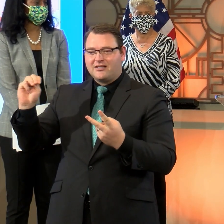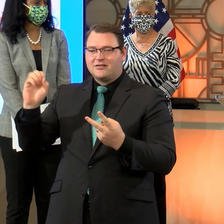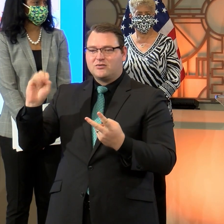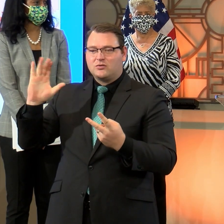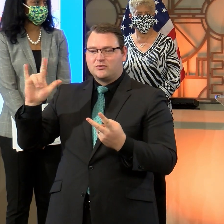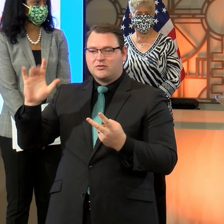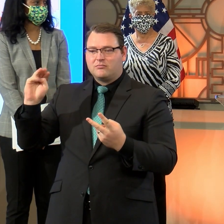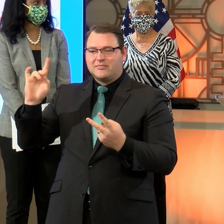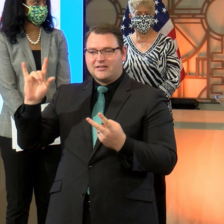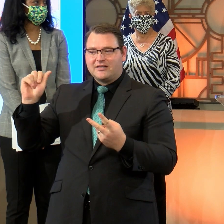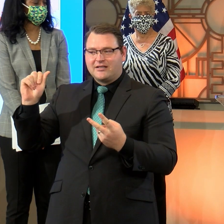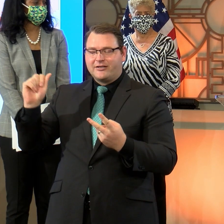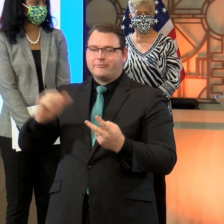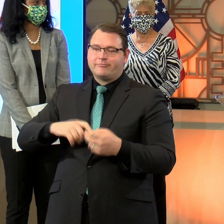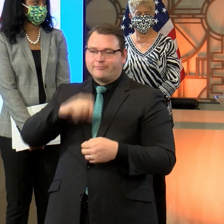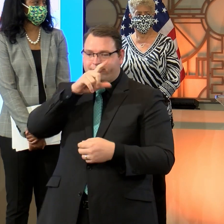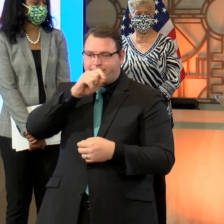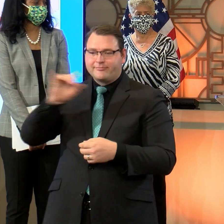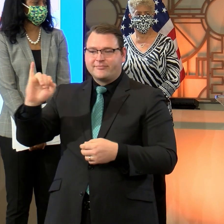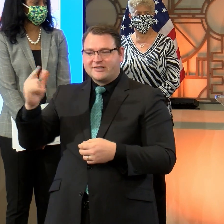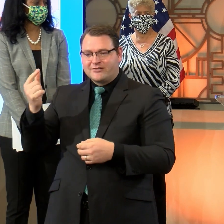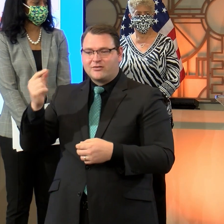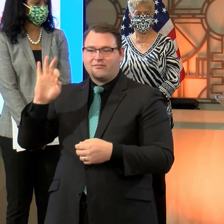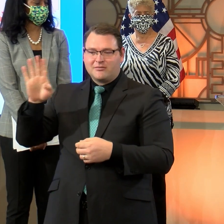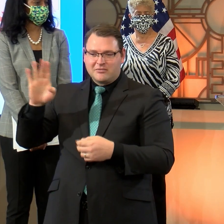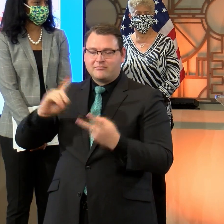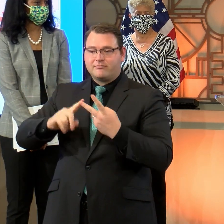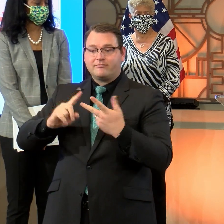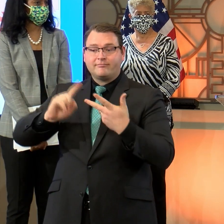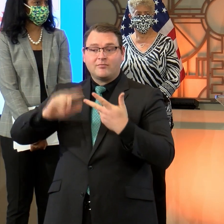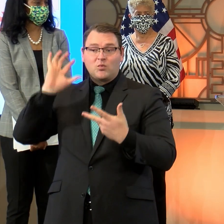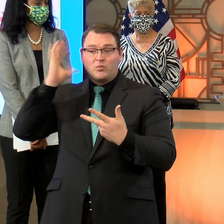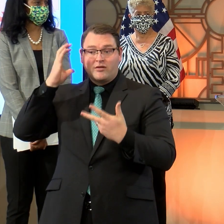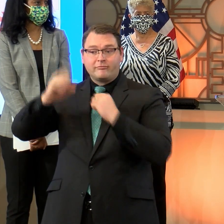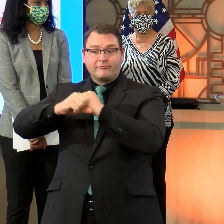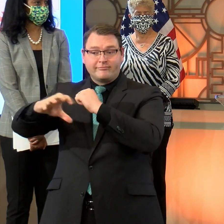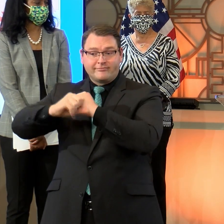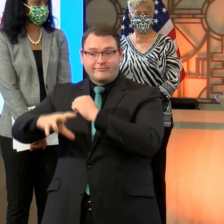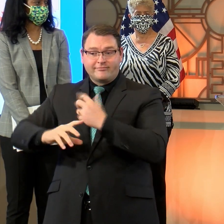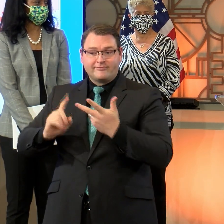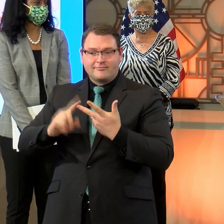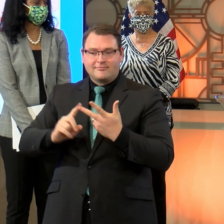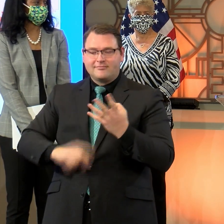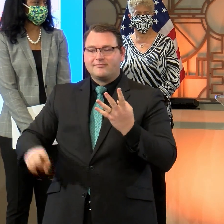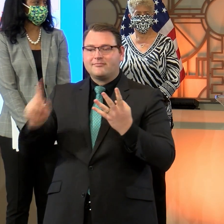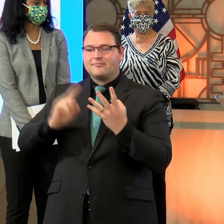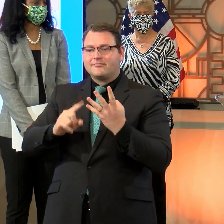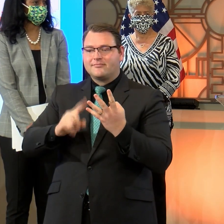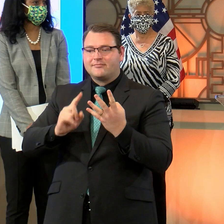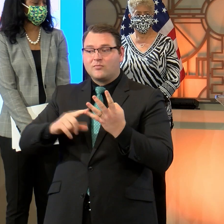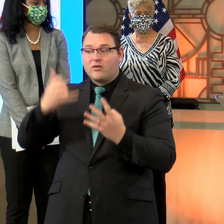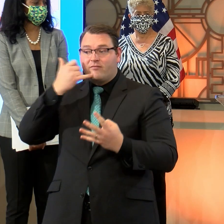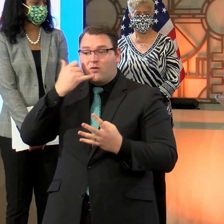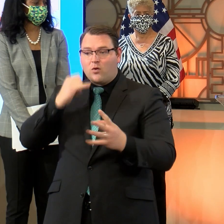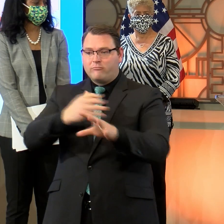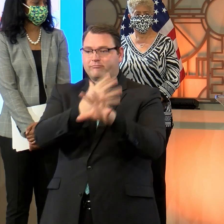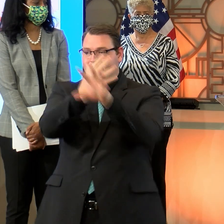on radio and TV, 4, teletown halls using digital conferencing and